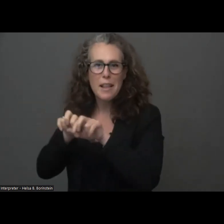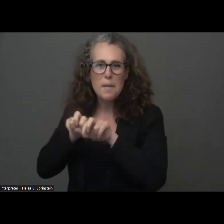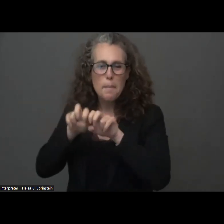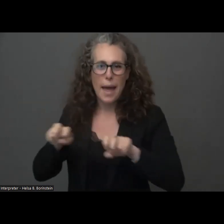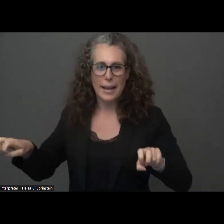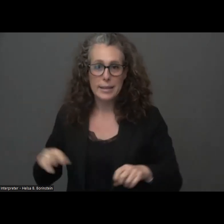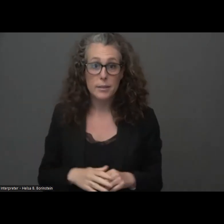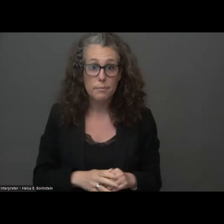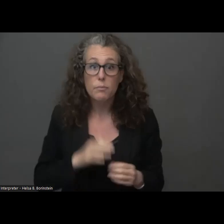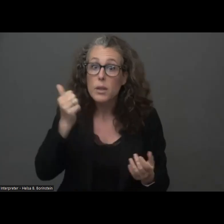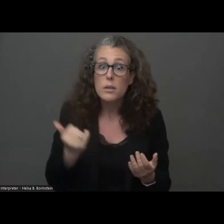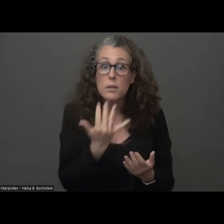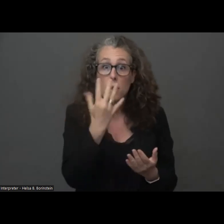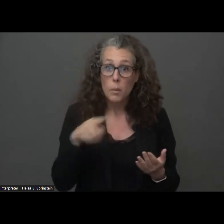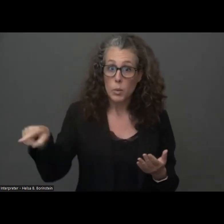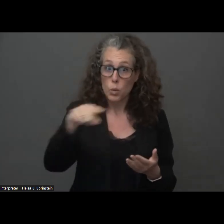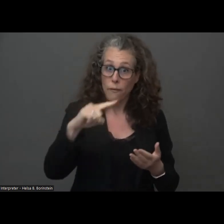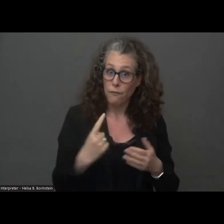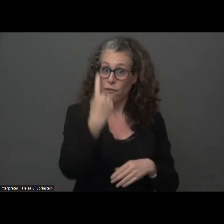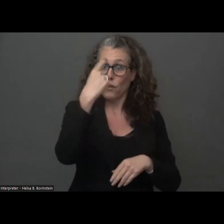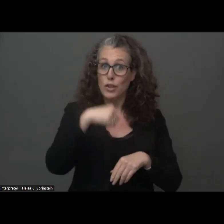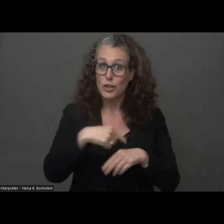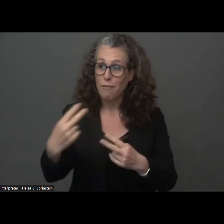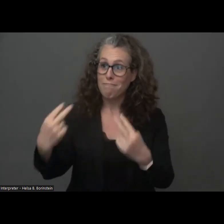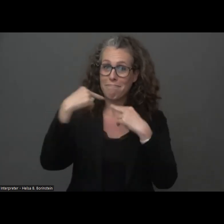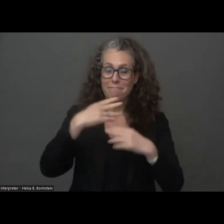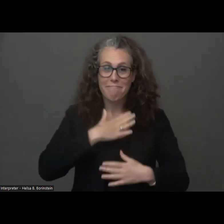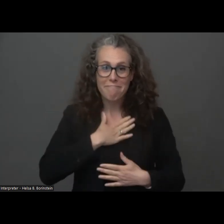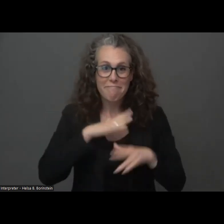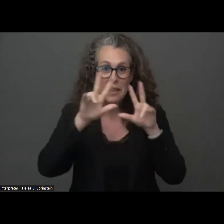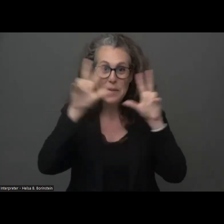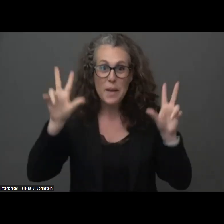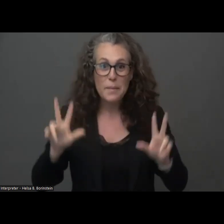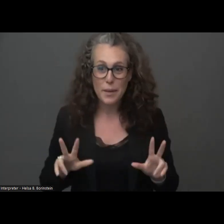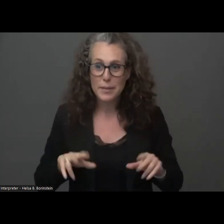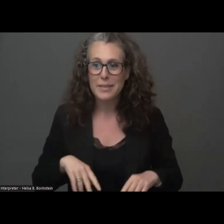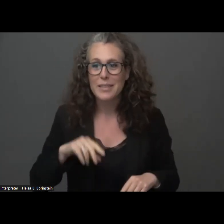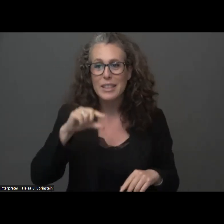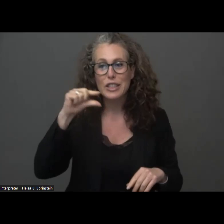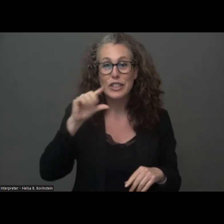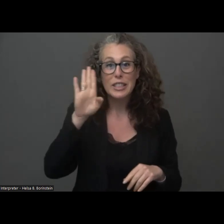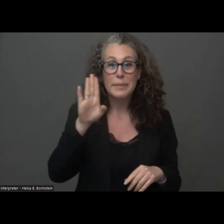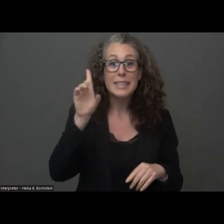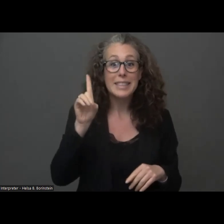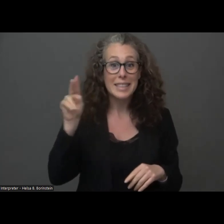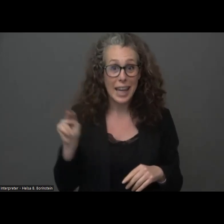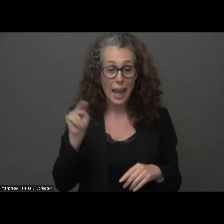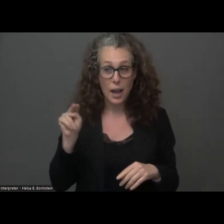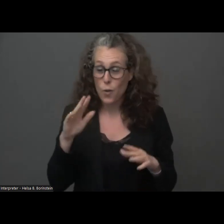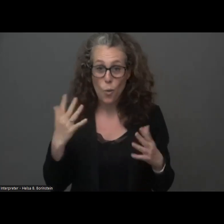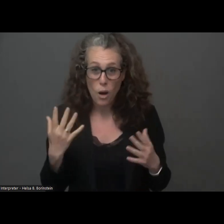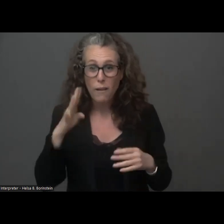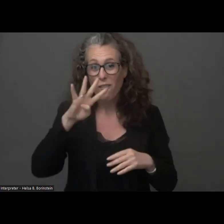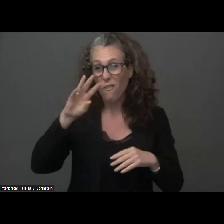a webinar of the Global Business and Disability Network, the Global Business and Disability Network is a coming together of 40